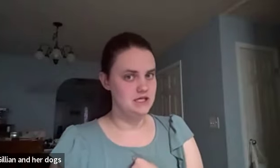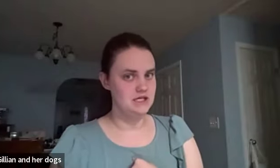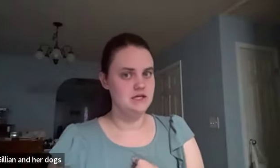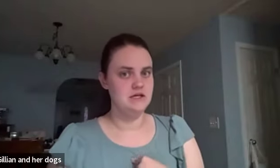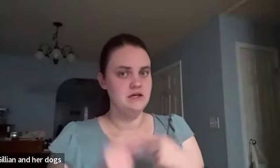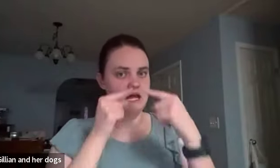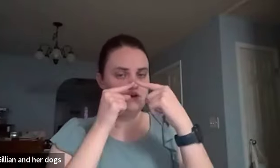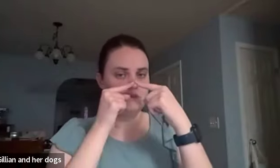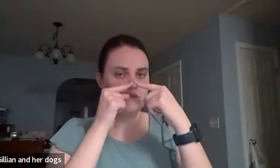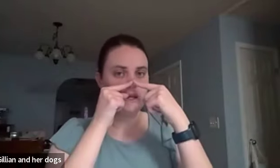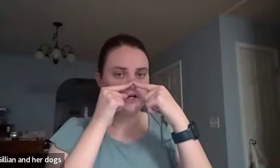me, and if you remember